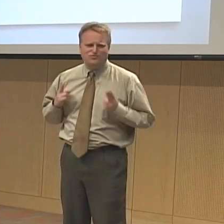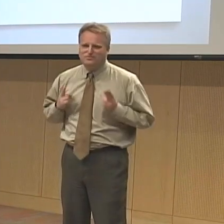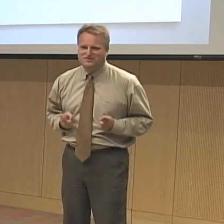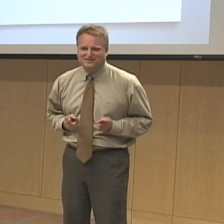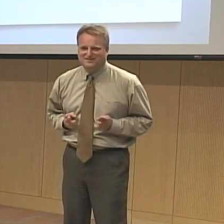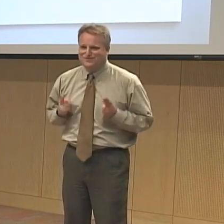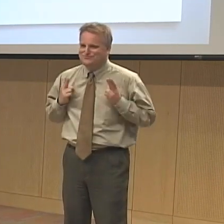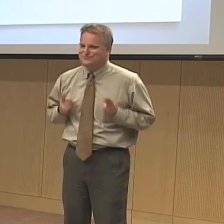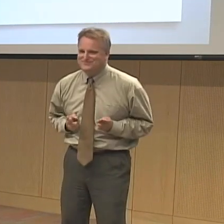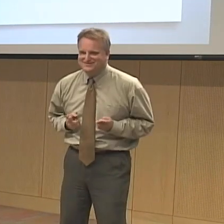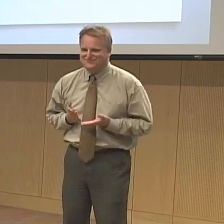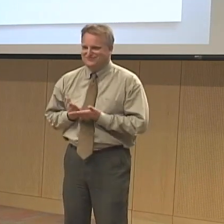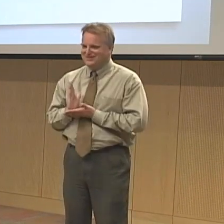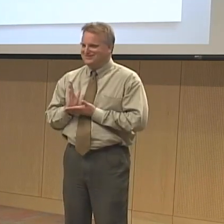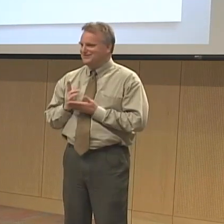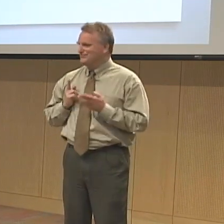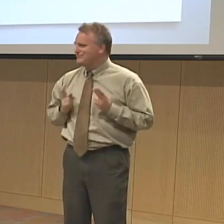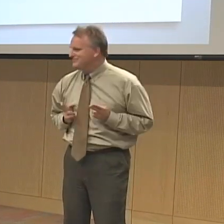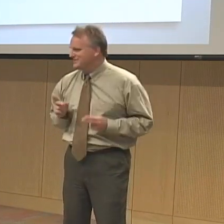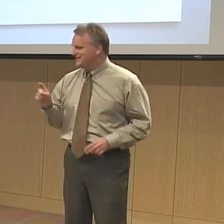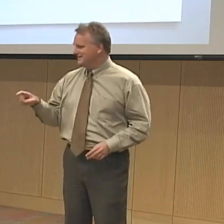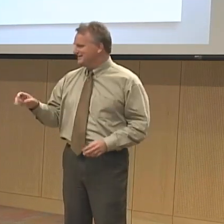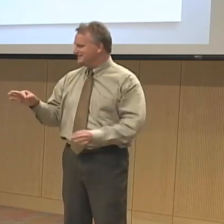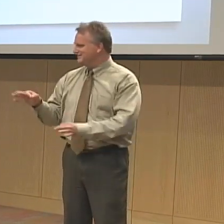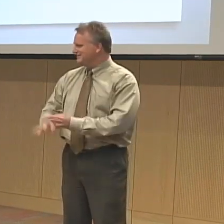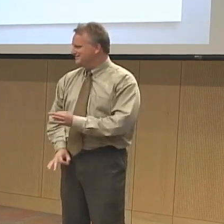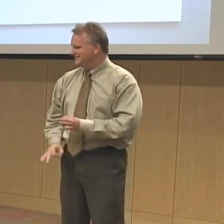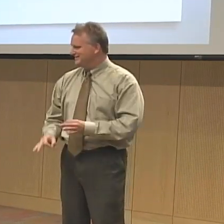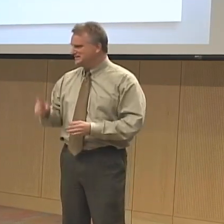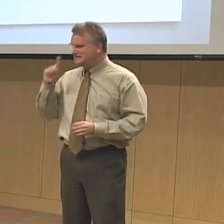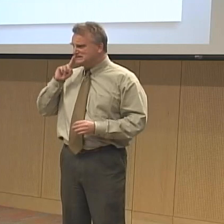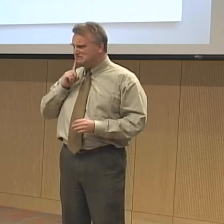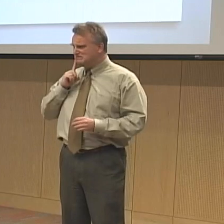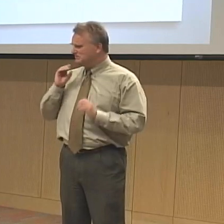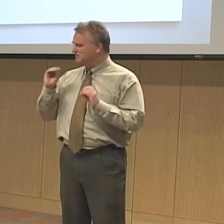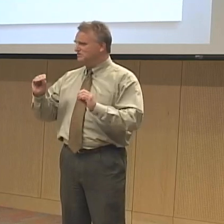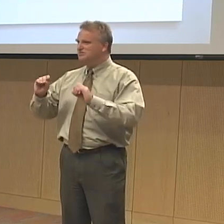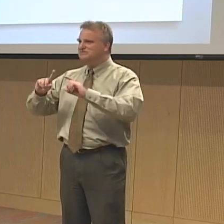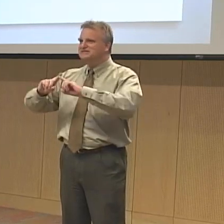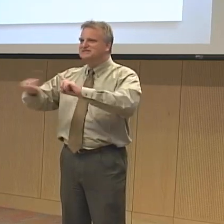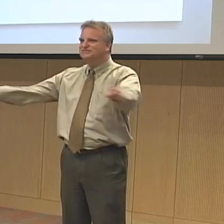a basic human right, basic human need. It's rather simple, and deaf people are no different.